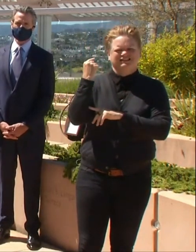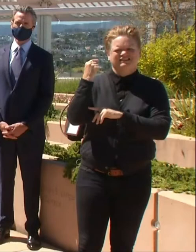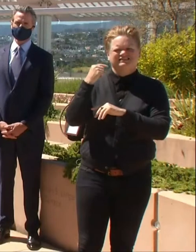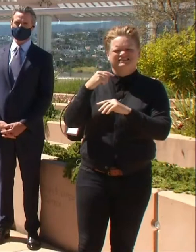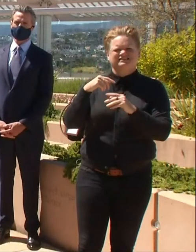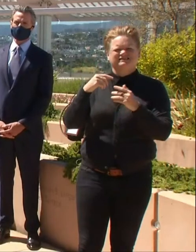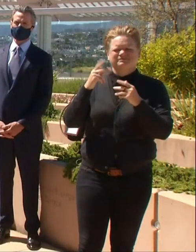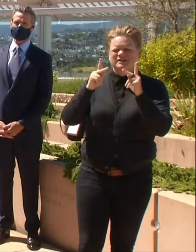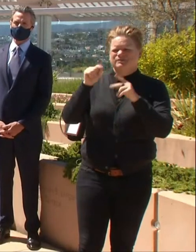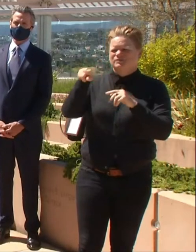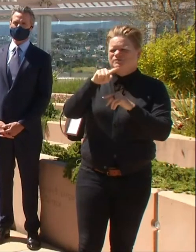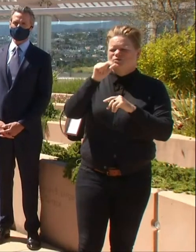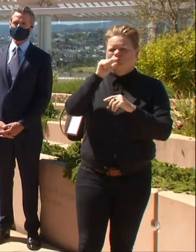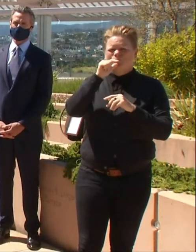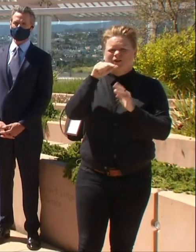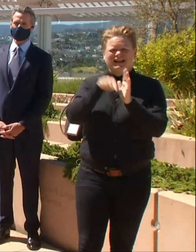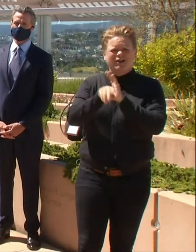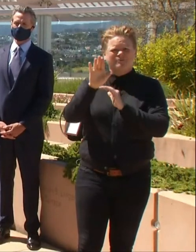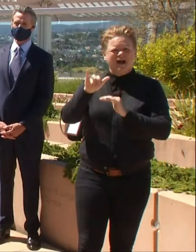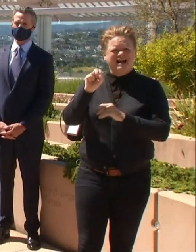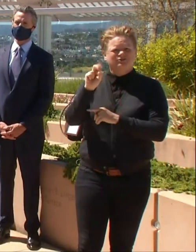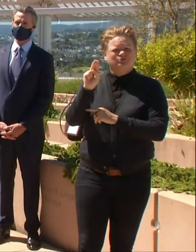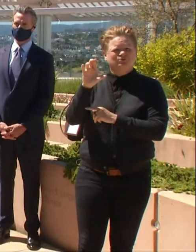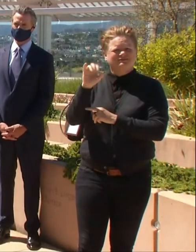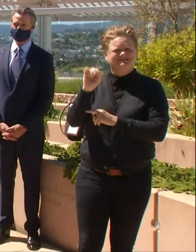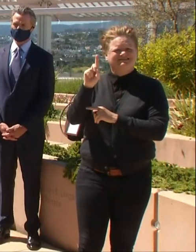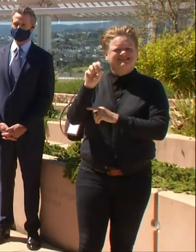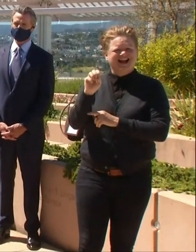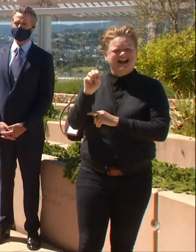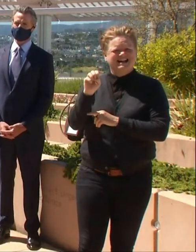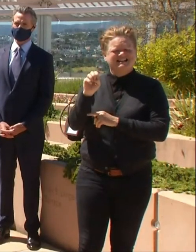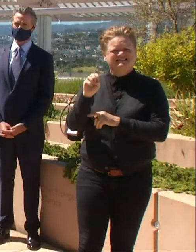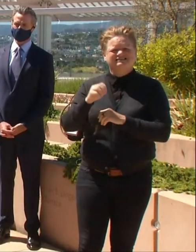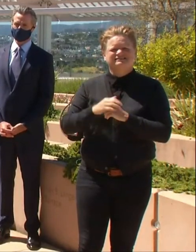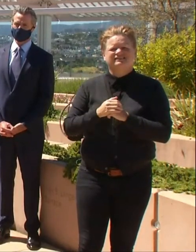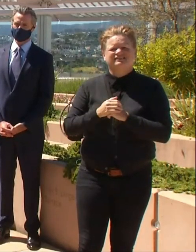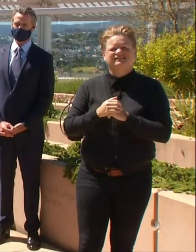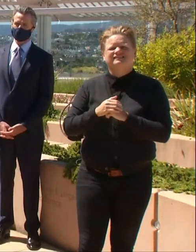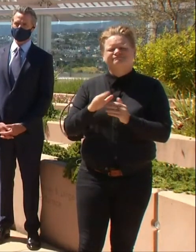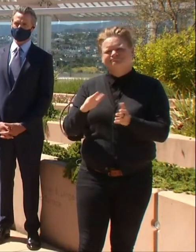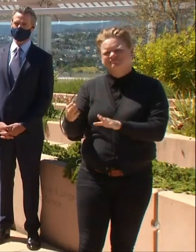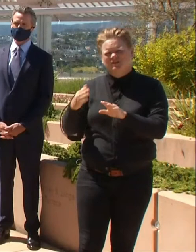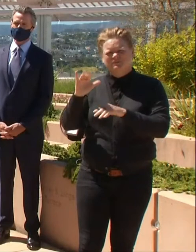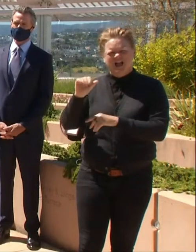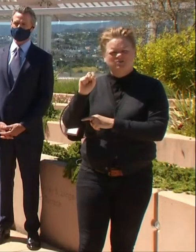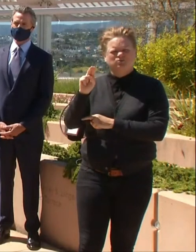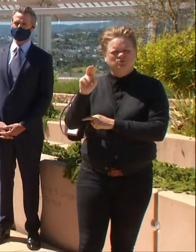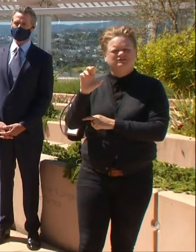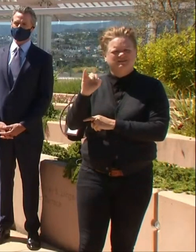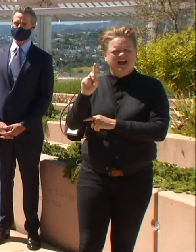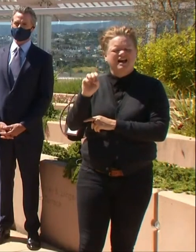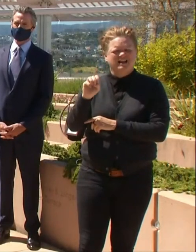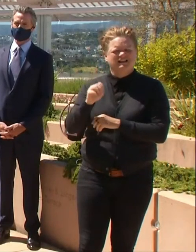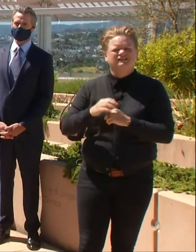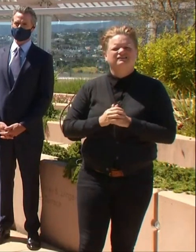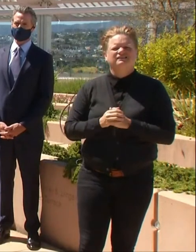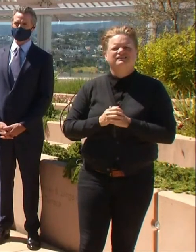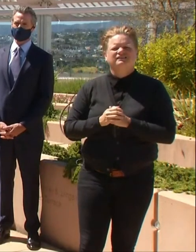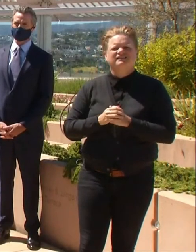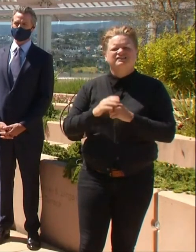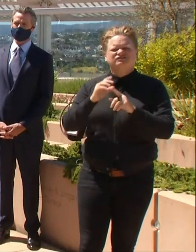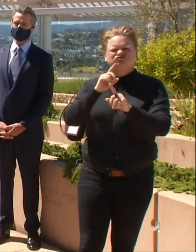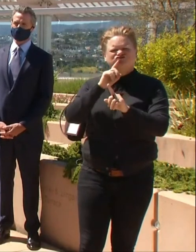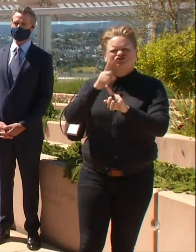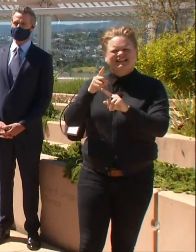violence. So, you know, I think the exacerbated reality for many people's lives meant an increase in gun violence last year. And now